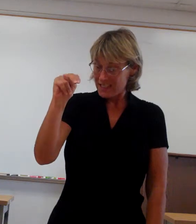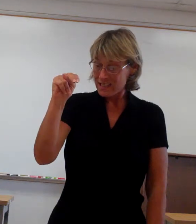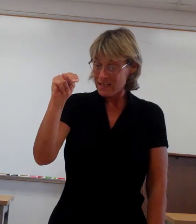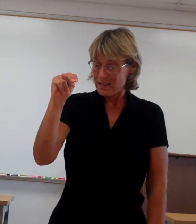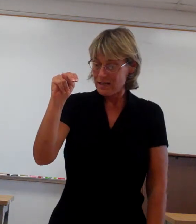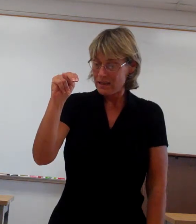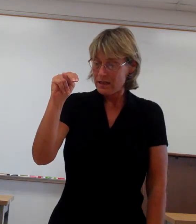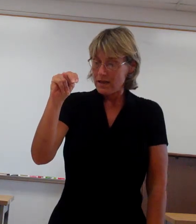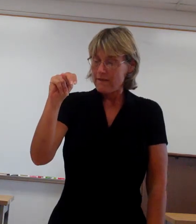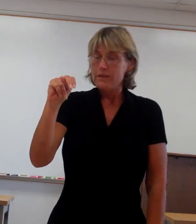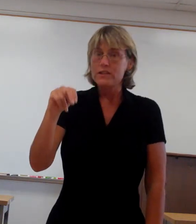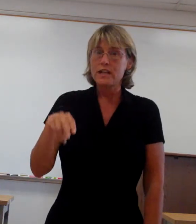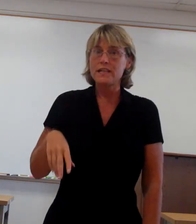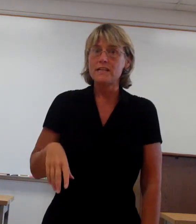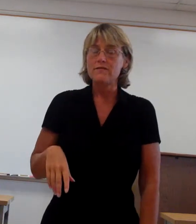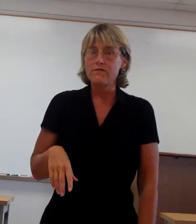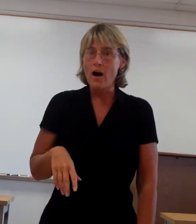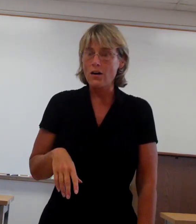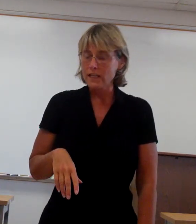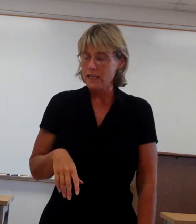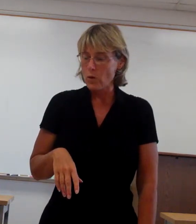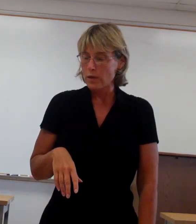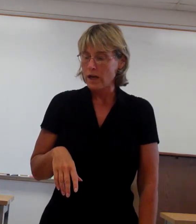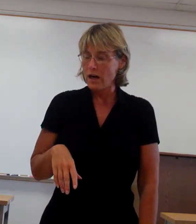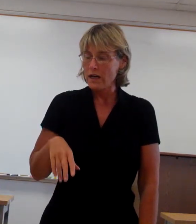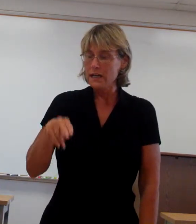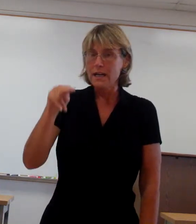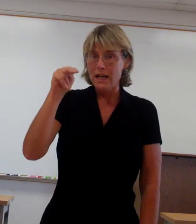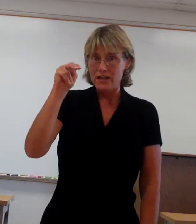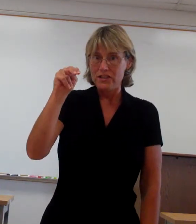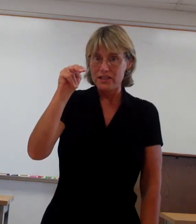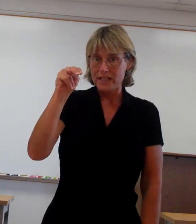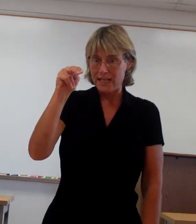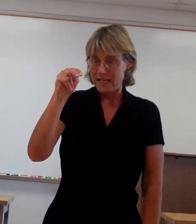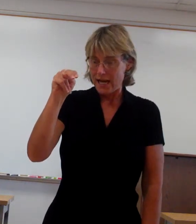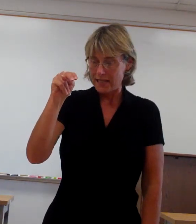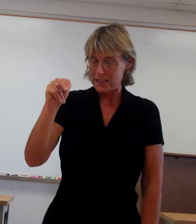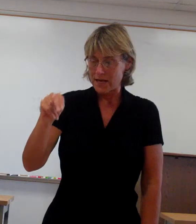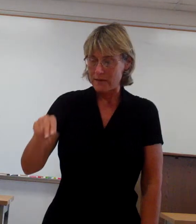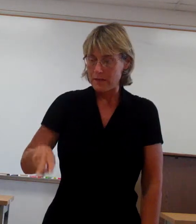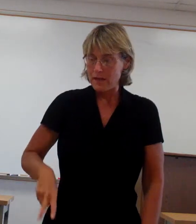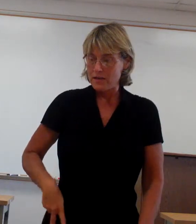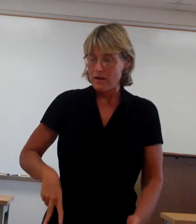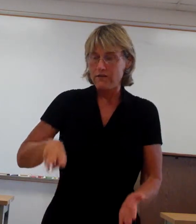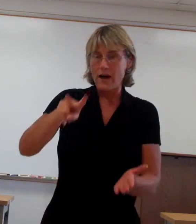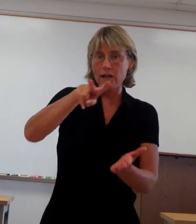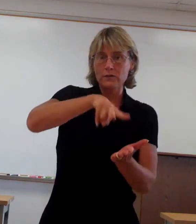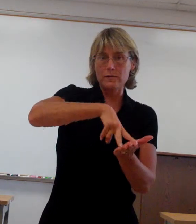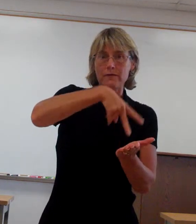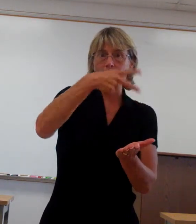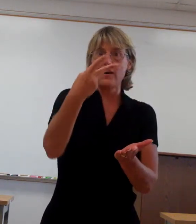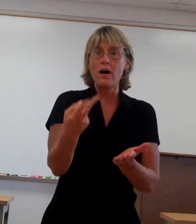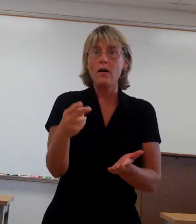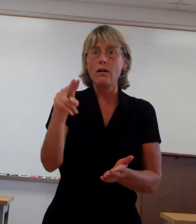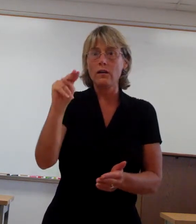in, such as fallen or gone, is just the in hand shape. So fallen would be